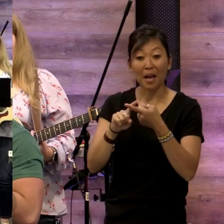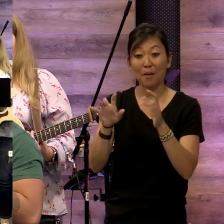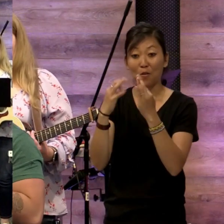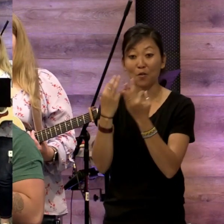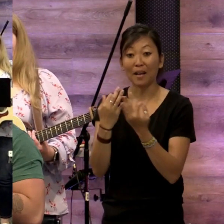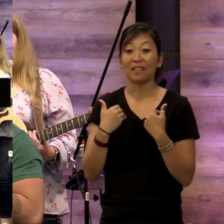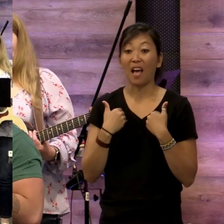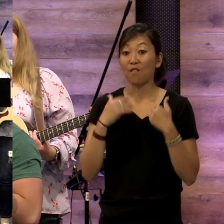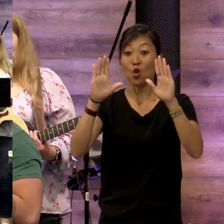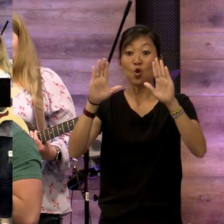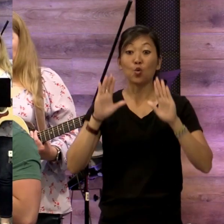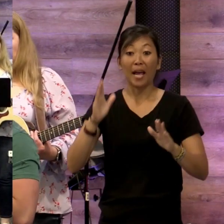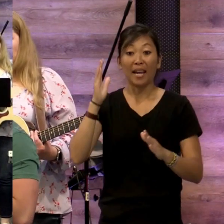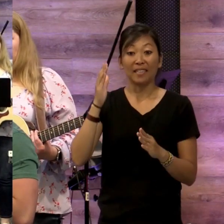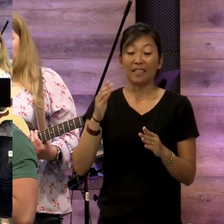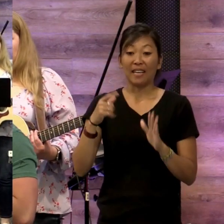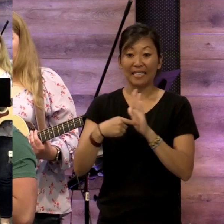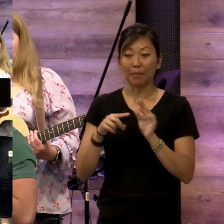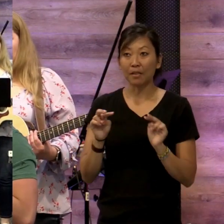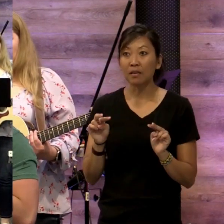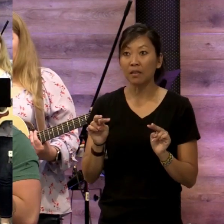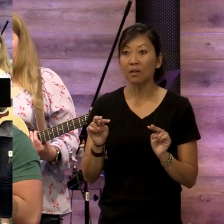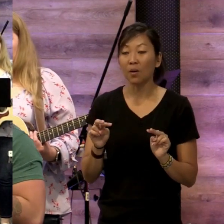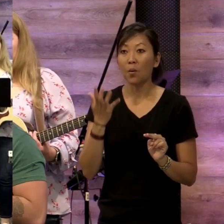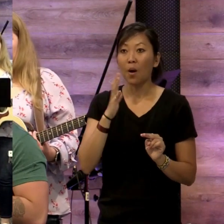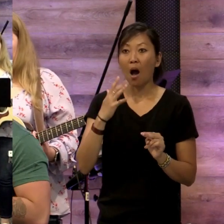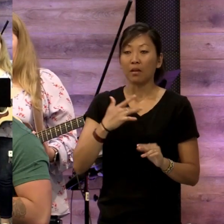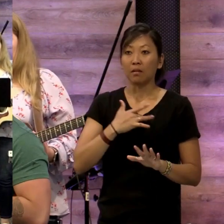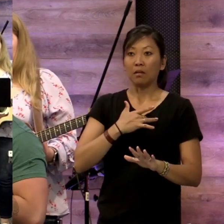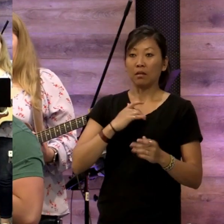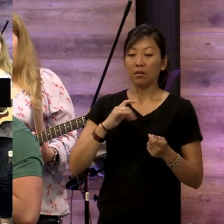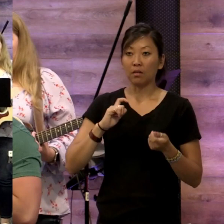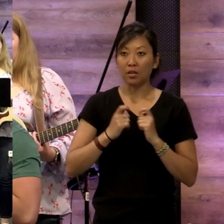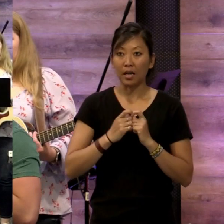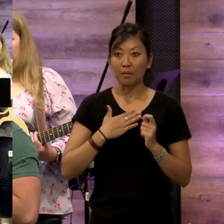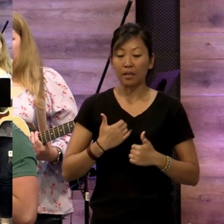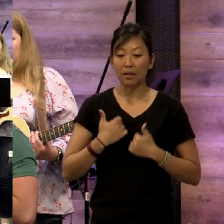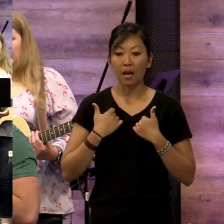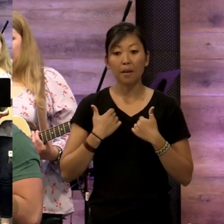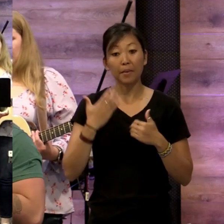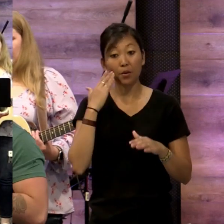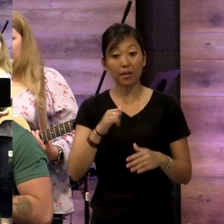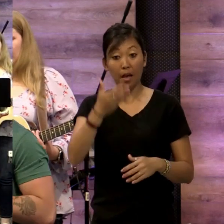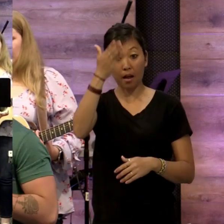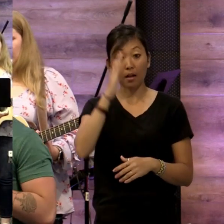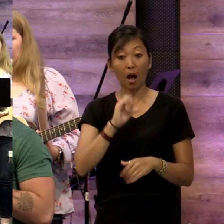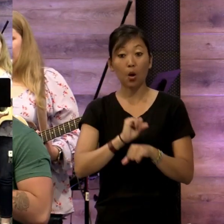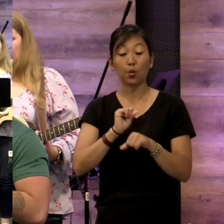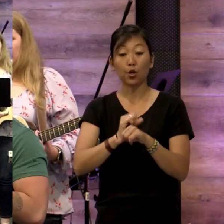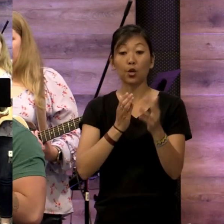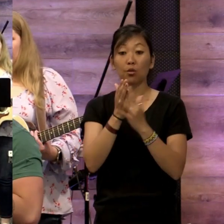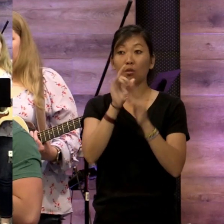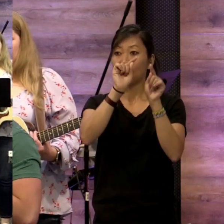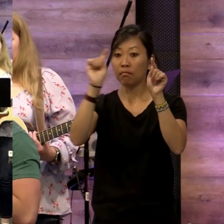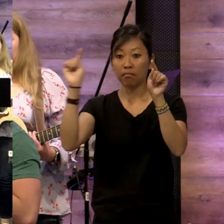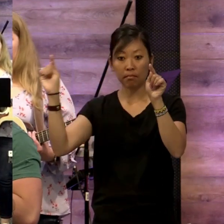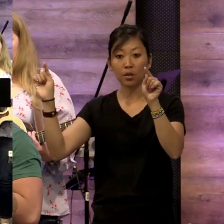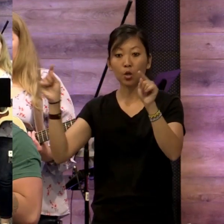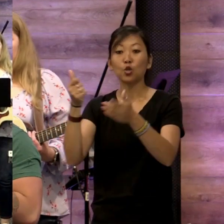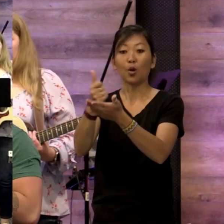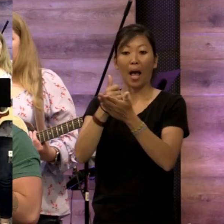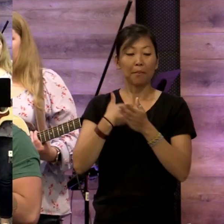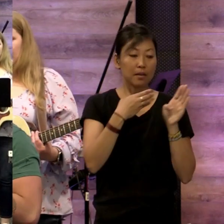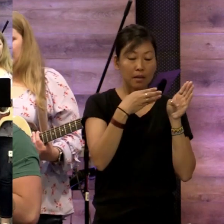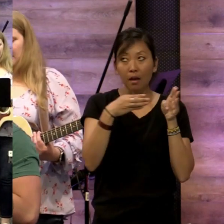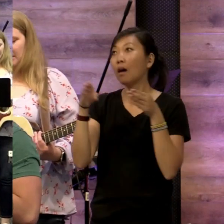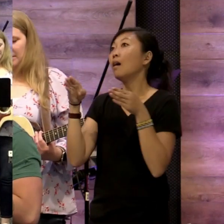friends, family, and even speakers I've seen on social media have an incredible impact on my life. But I know that it's God working through each and every one of them